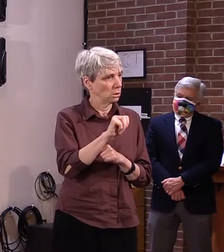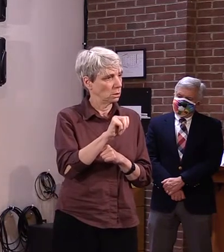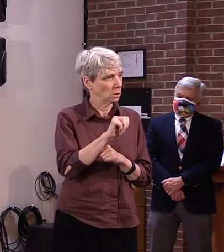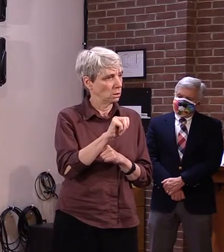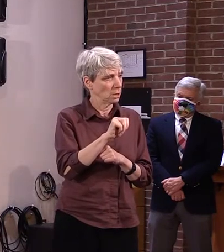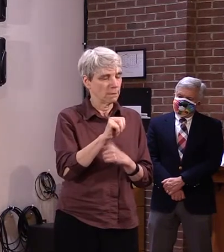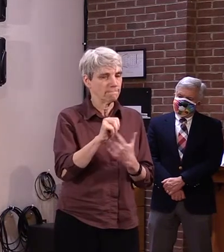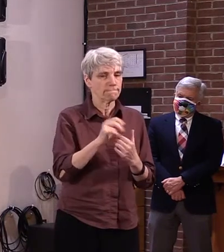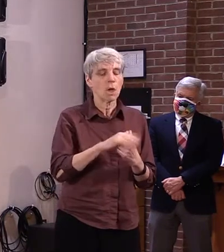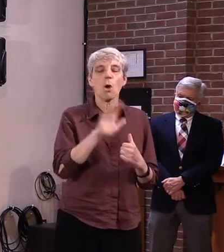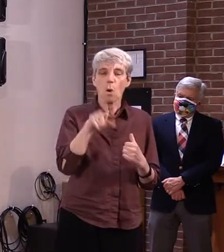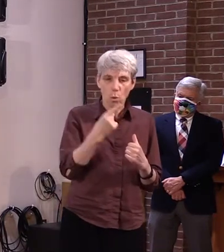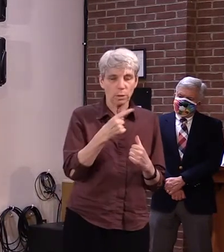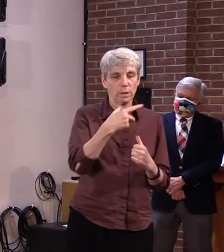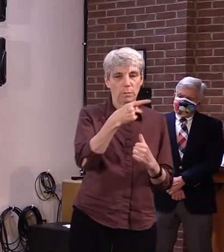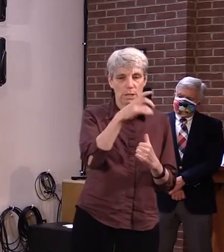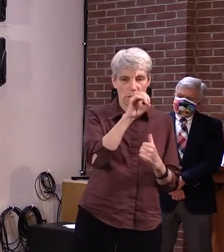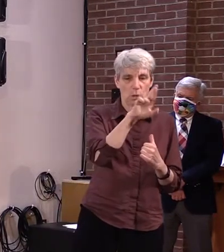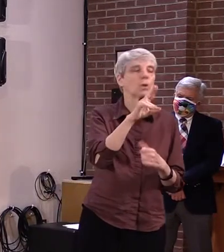Okay. Well, thank you.